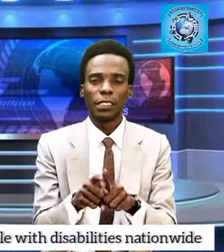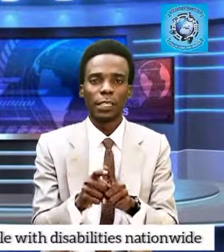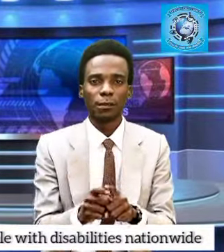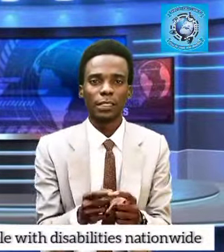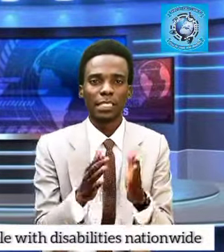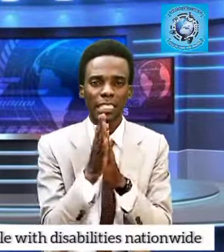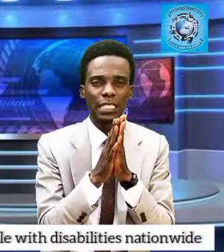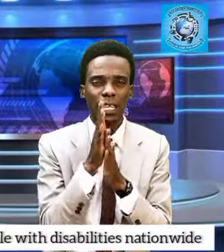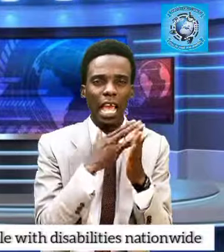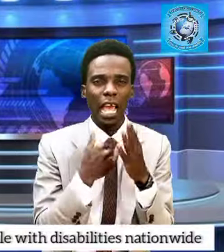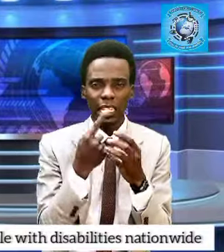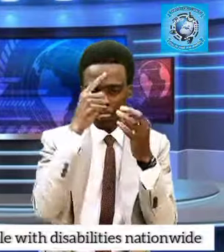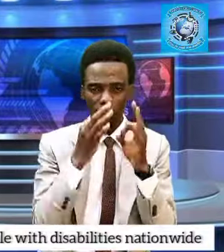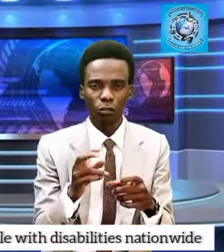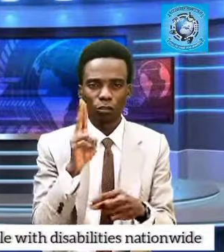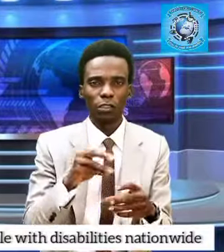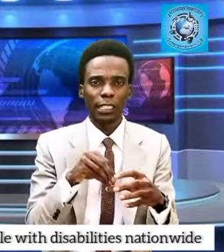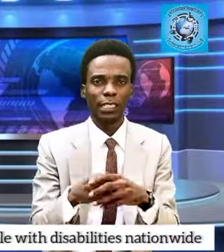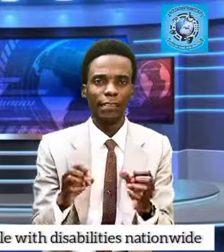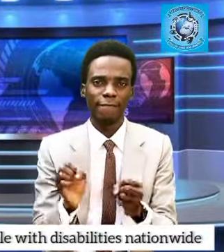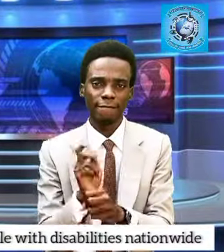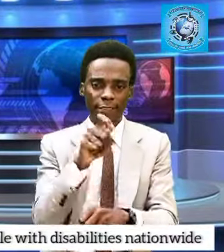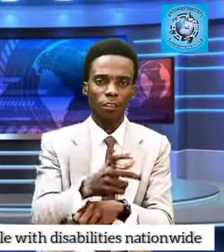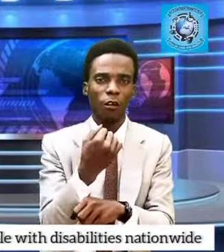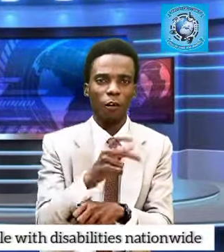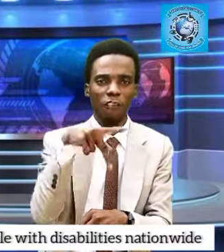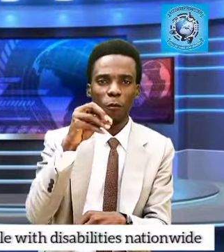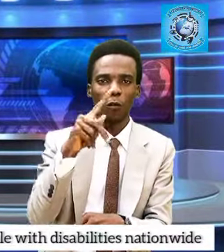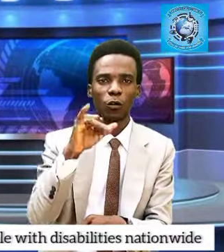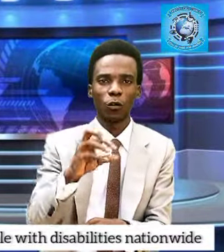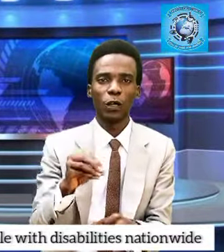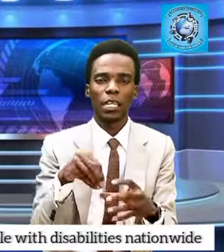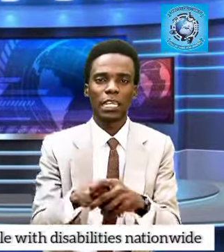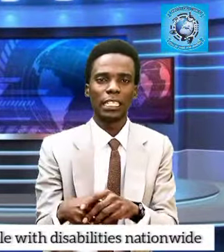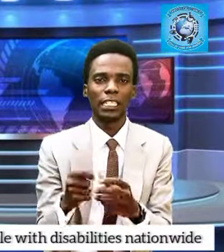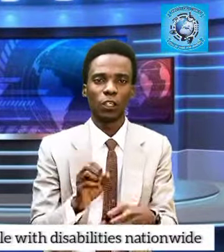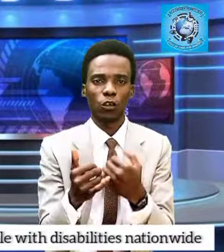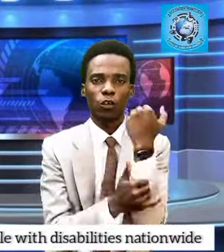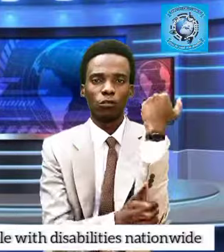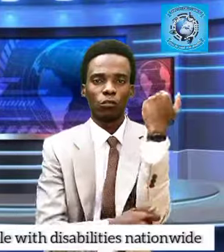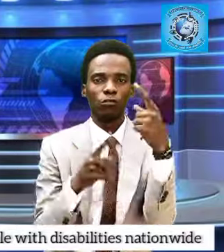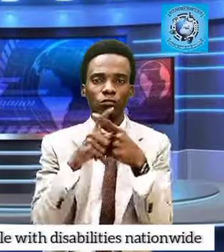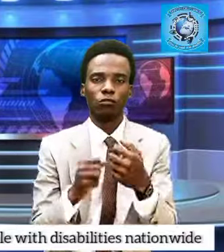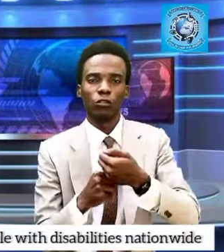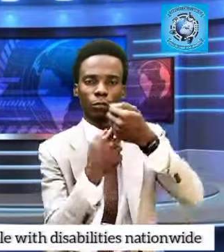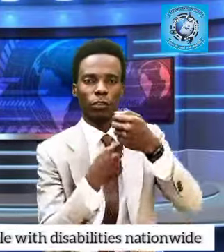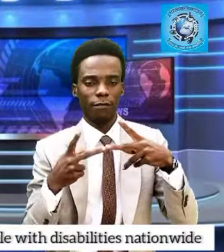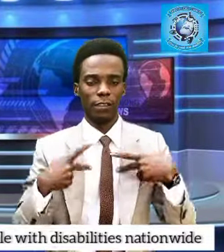dedication used in the defeat of polio in the country to support the physically challenged in the